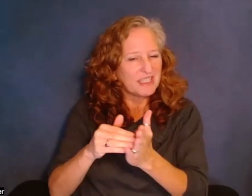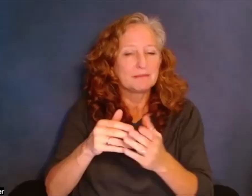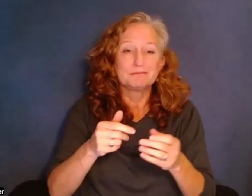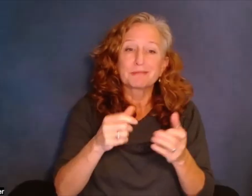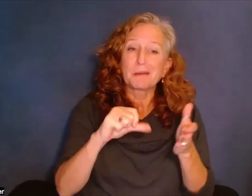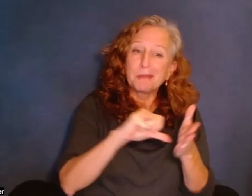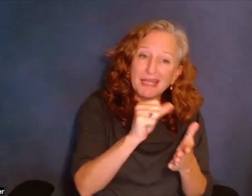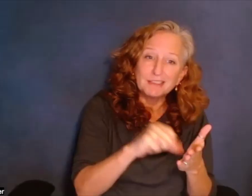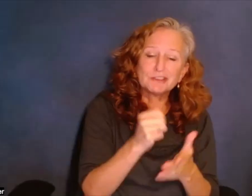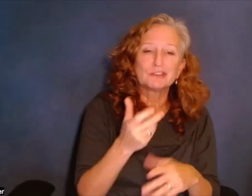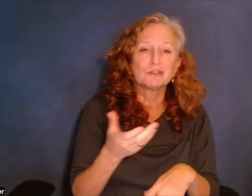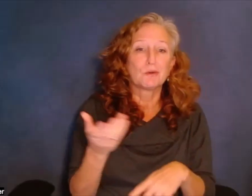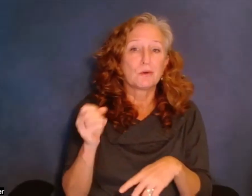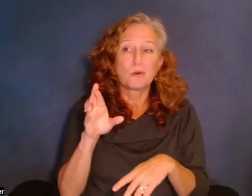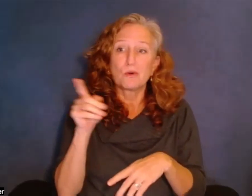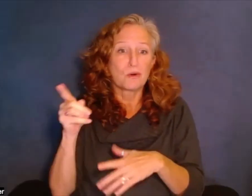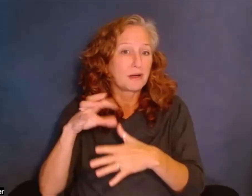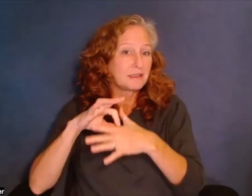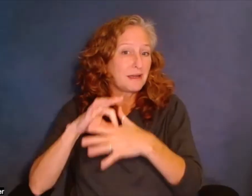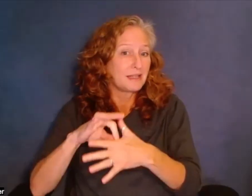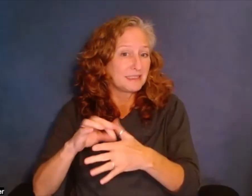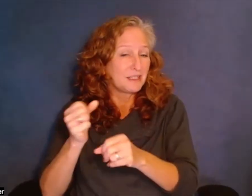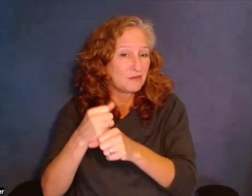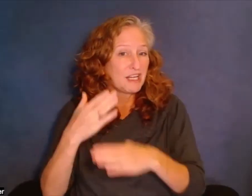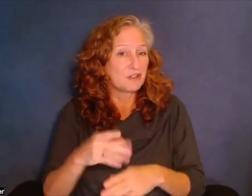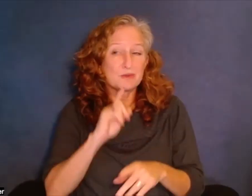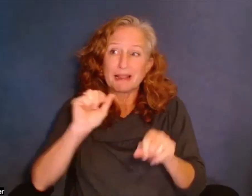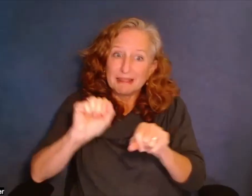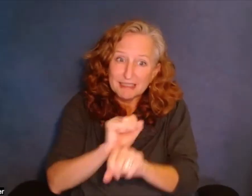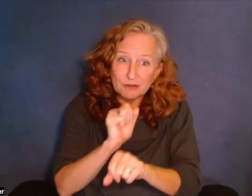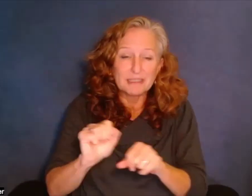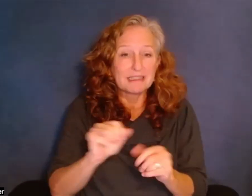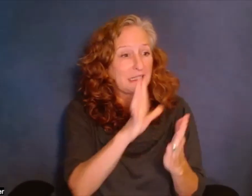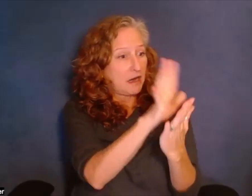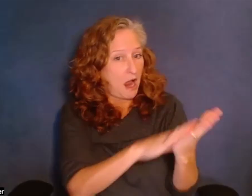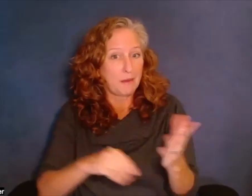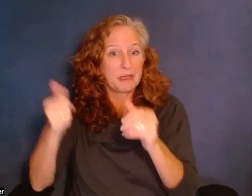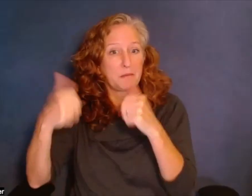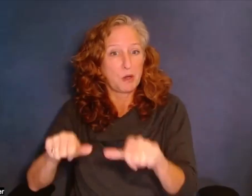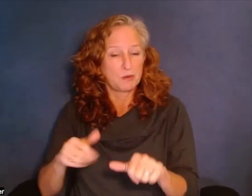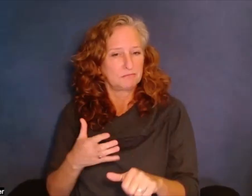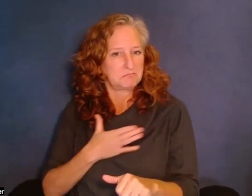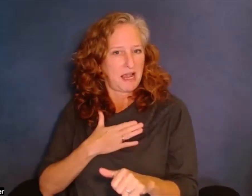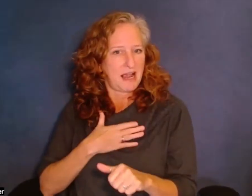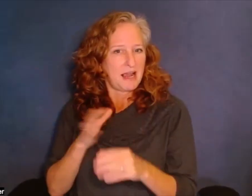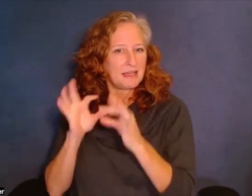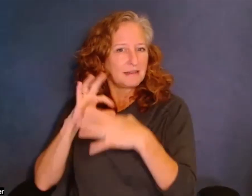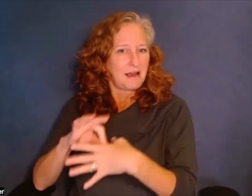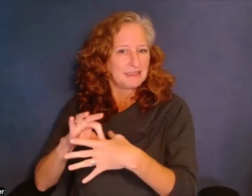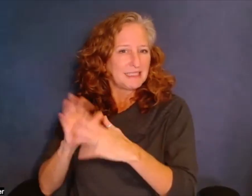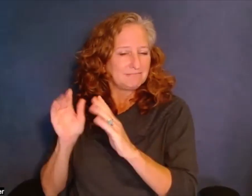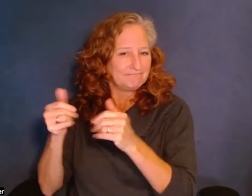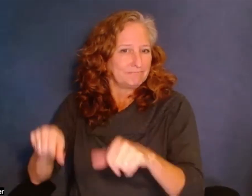in the chat. Excellent presentation. One person said, thank you. This was my favorite session. So, and